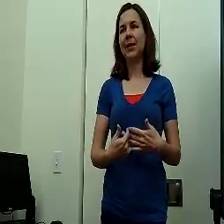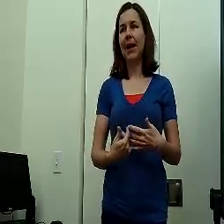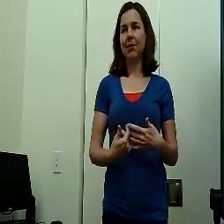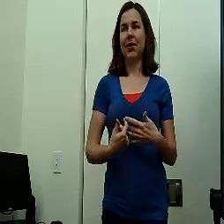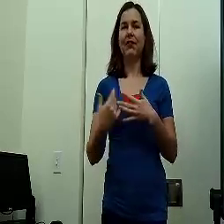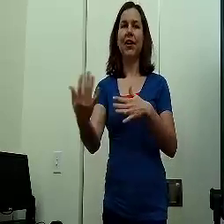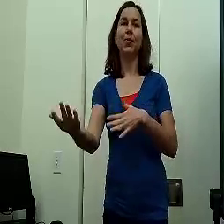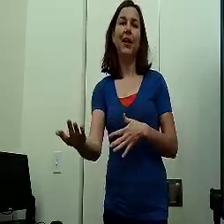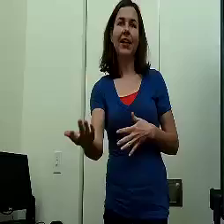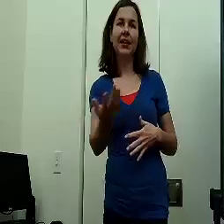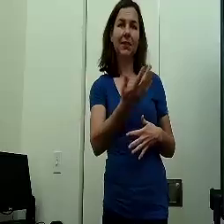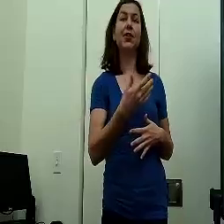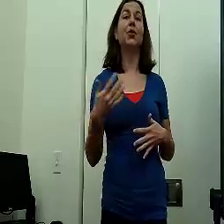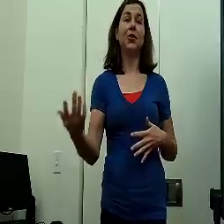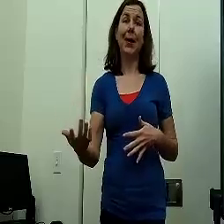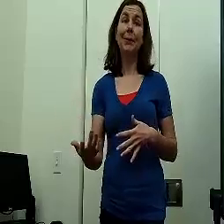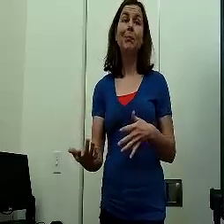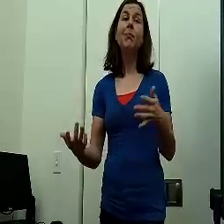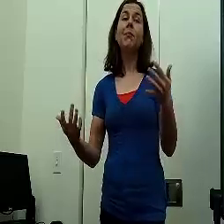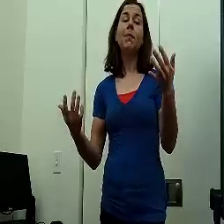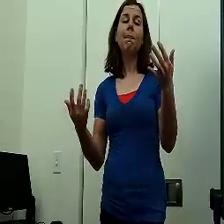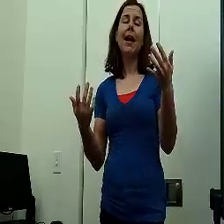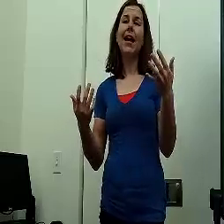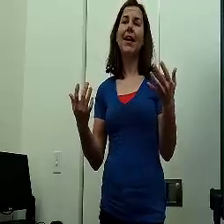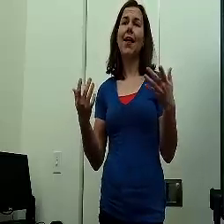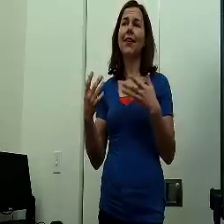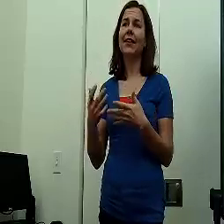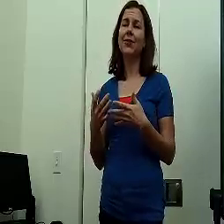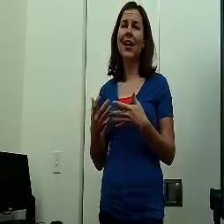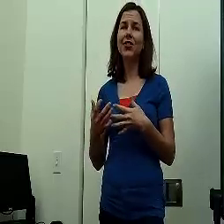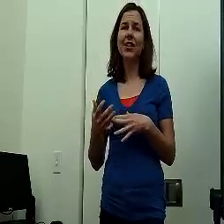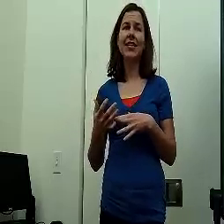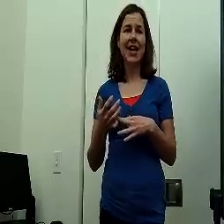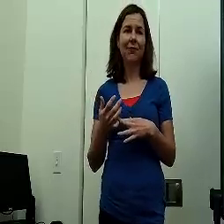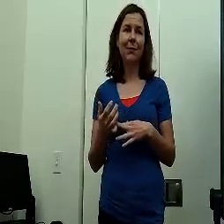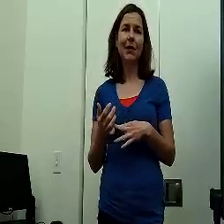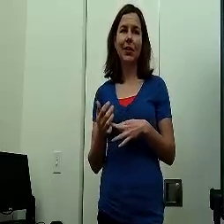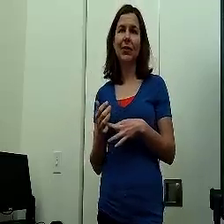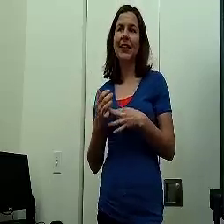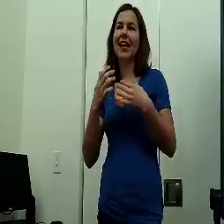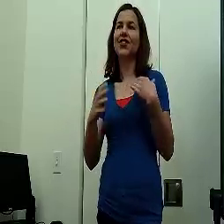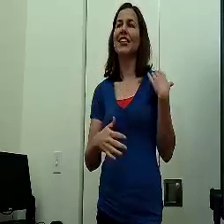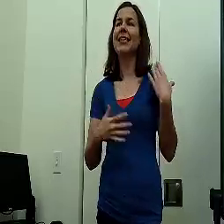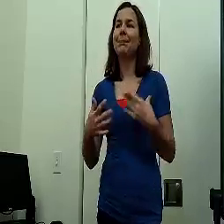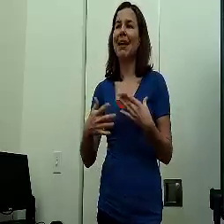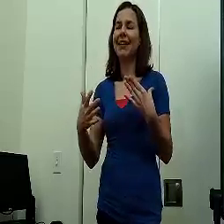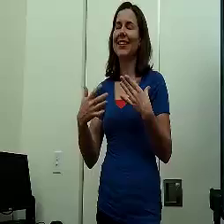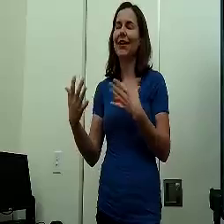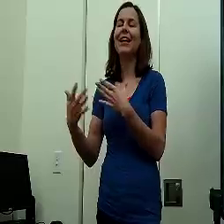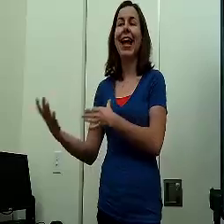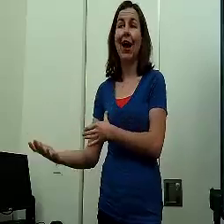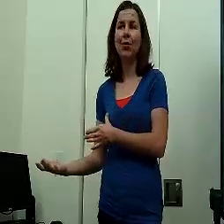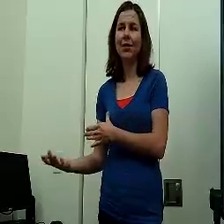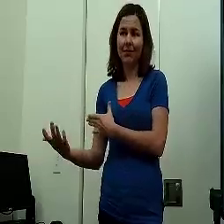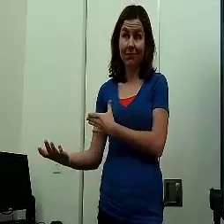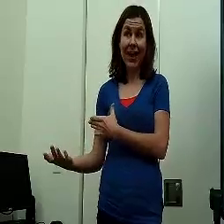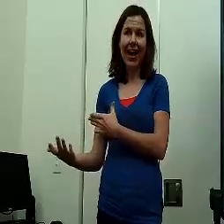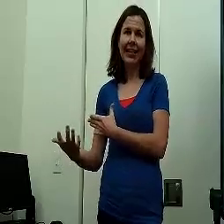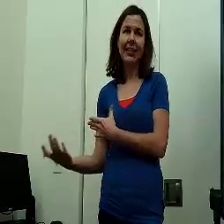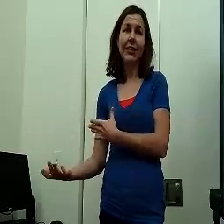I'm doing. Finger reading is what you're doing. And the strategy that deaf people use is actually sounding it out as it